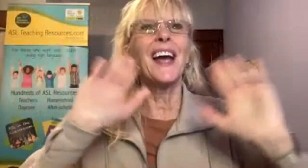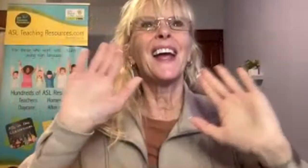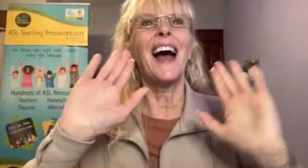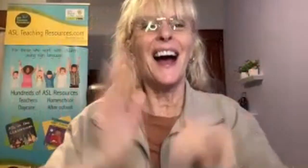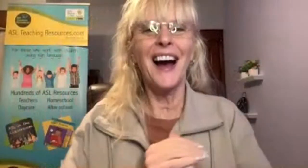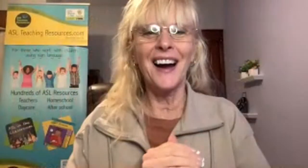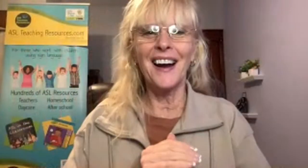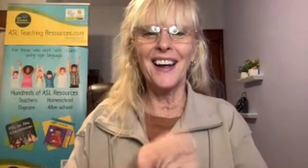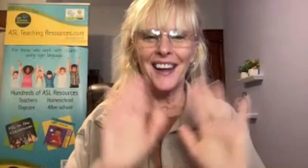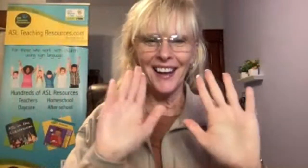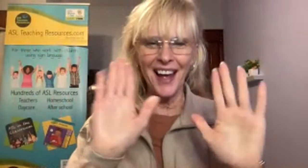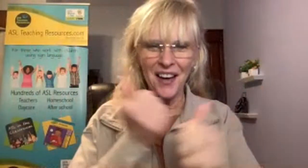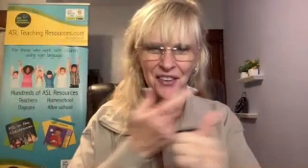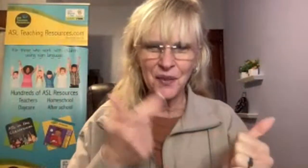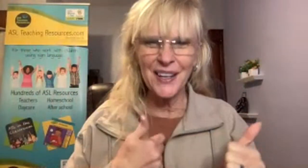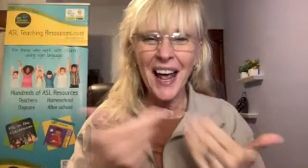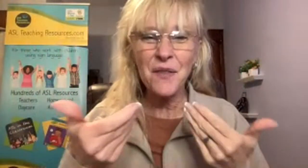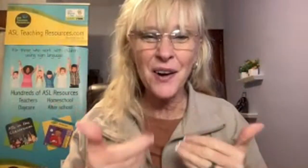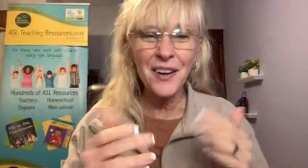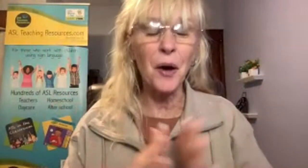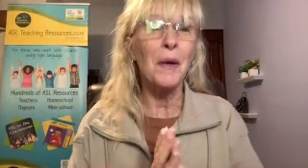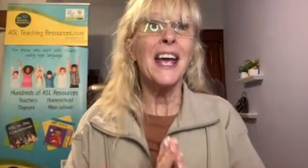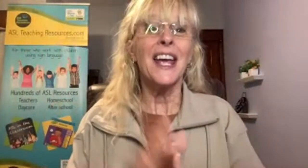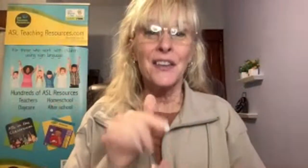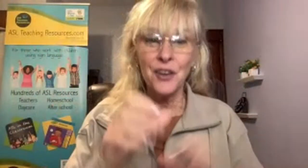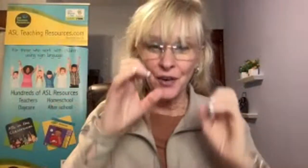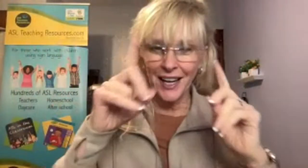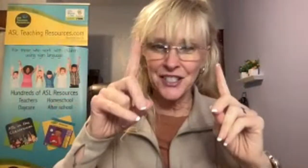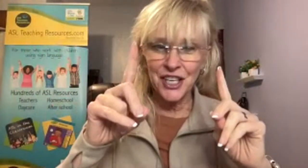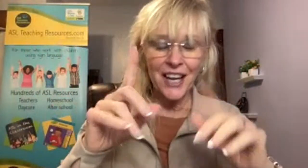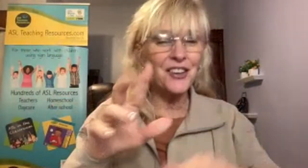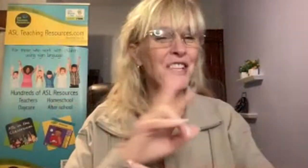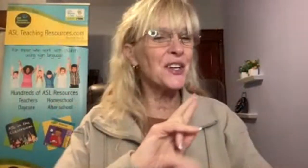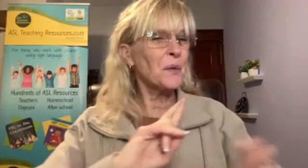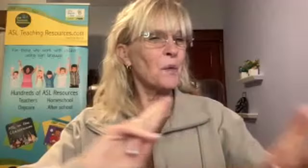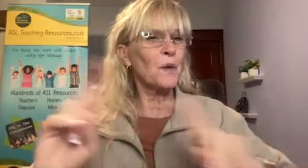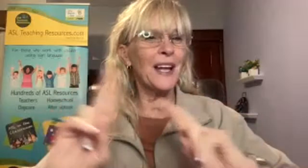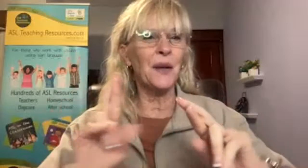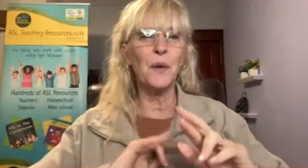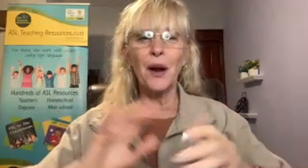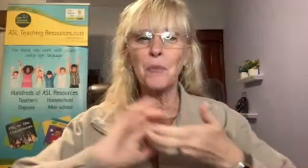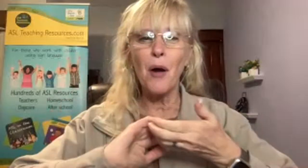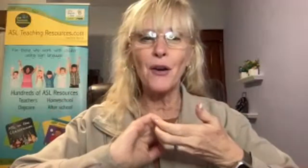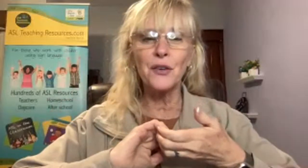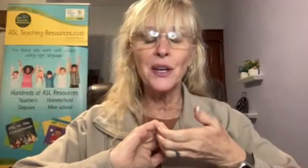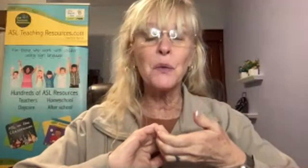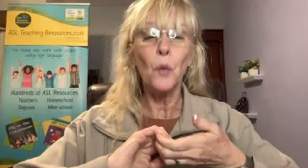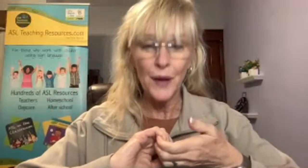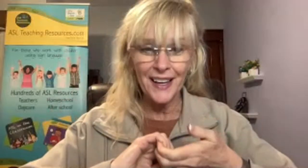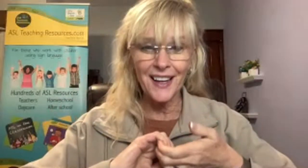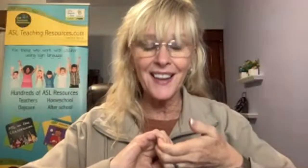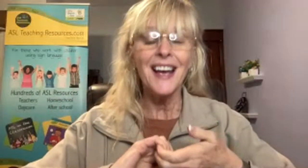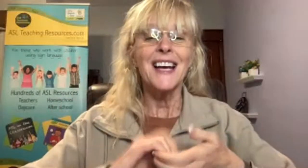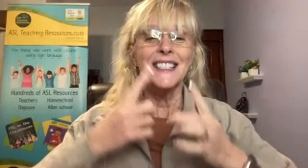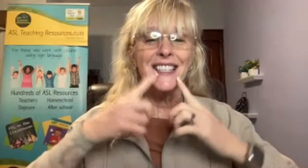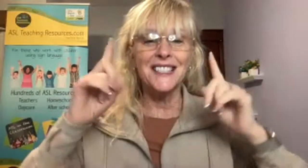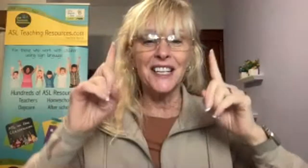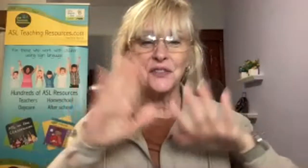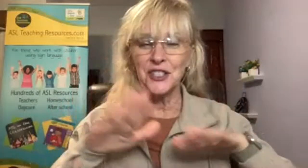Okay, hi everyone, and welcome. If you are an educator, get ready. We are partnering with Success for